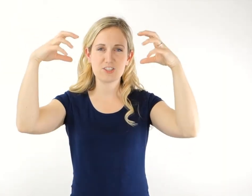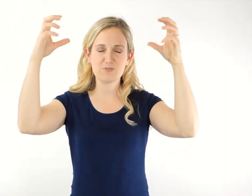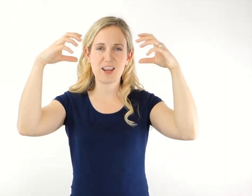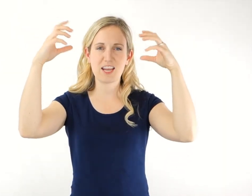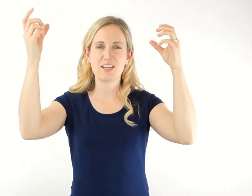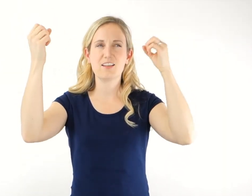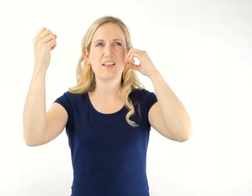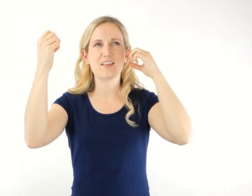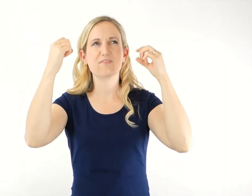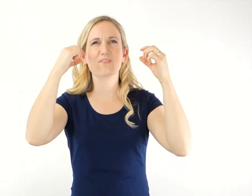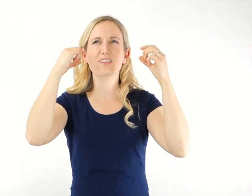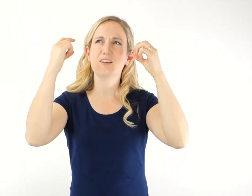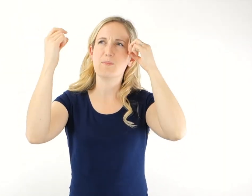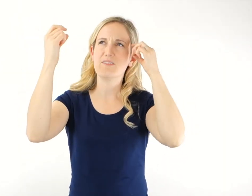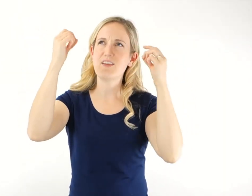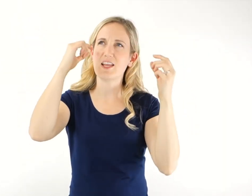the rain I'm feeling on my face.